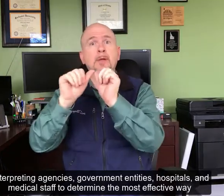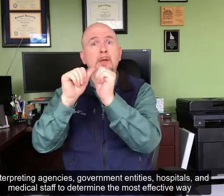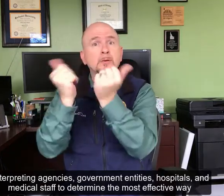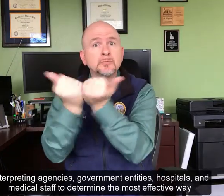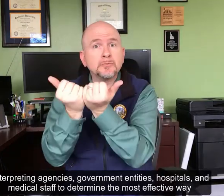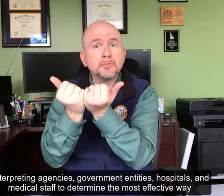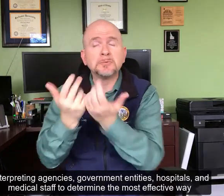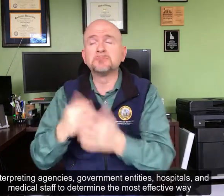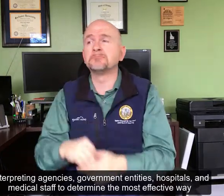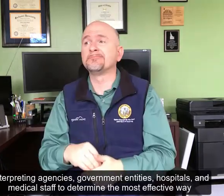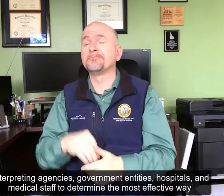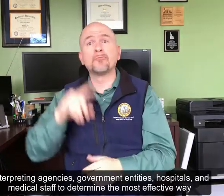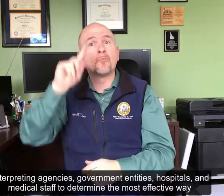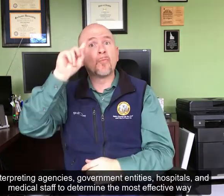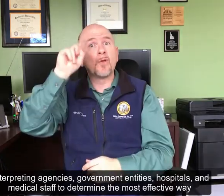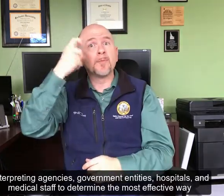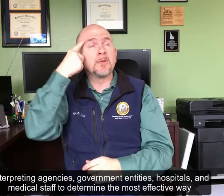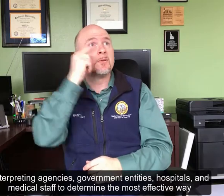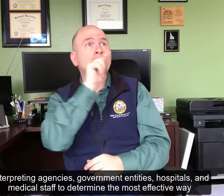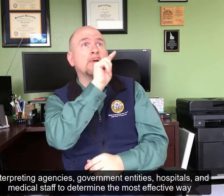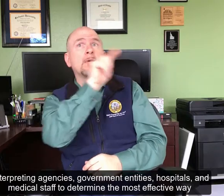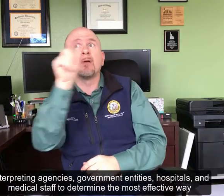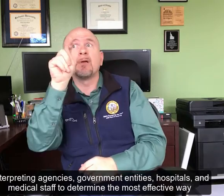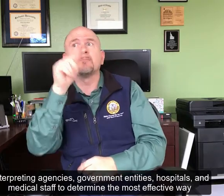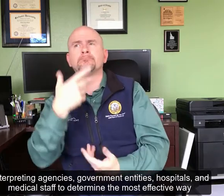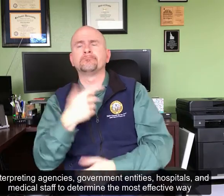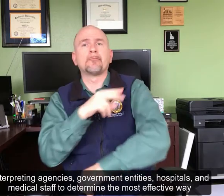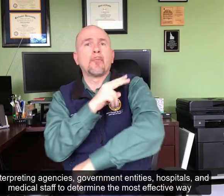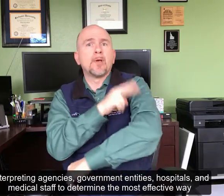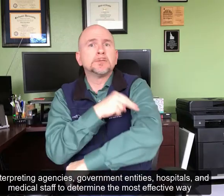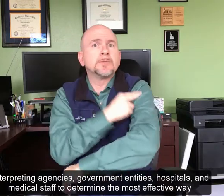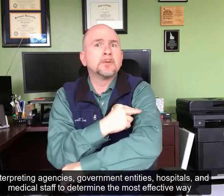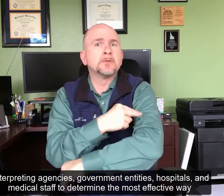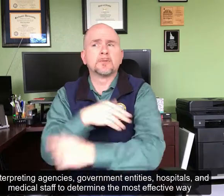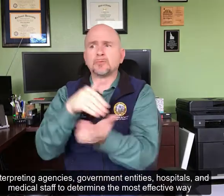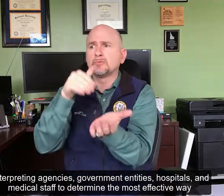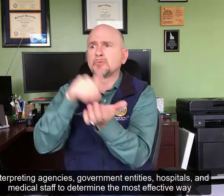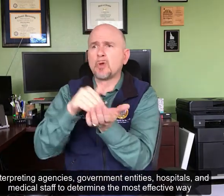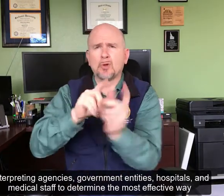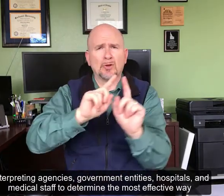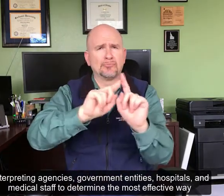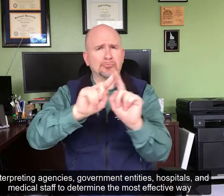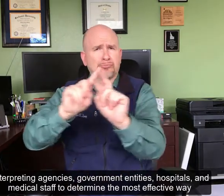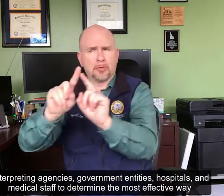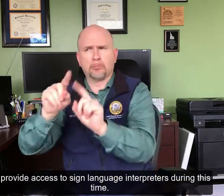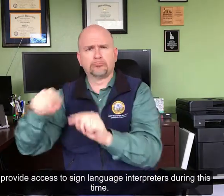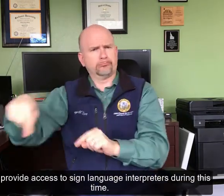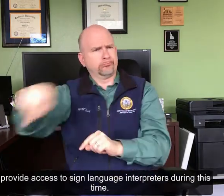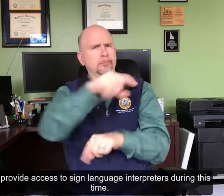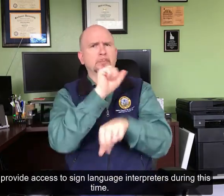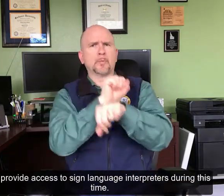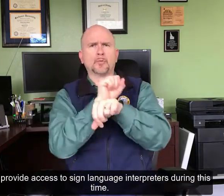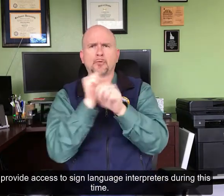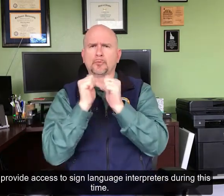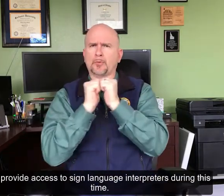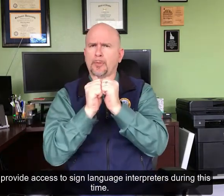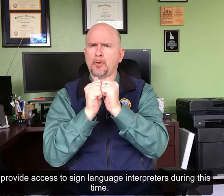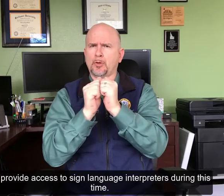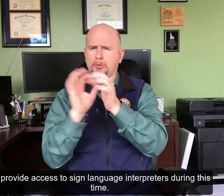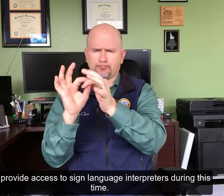government entities, hospitals, and medical staff to determine the most effective way to provide access to sign language